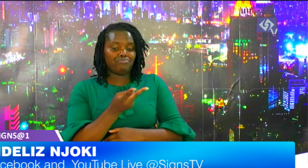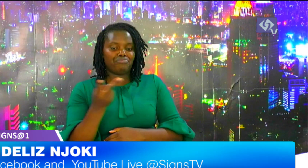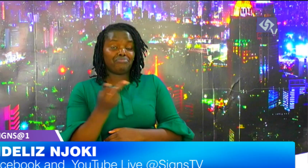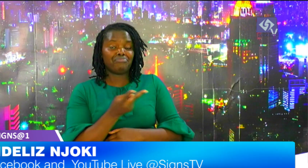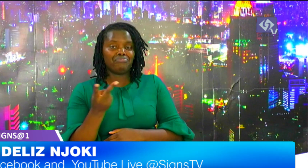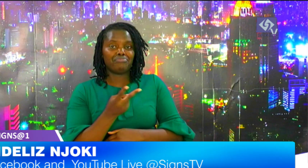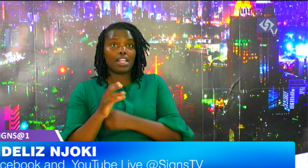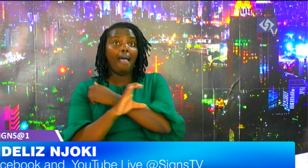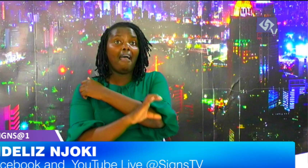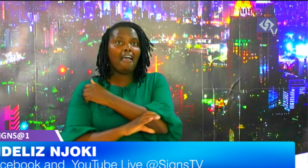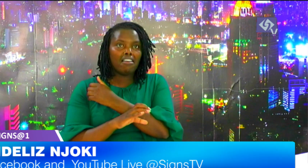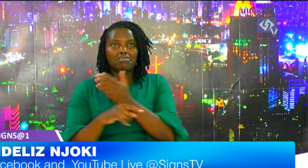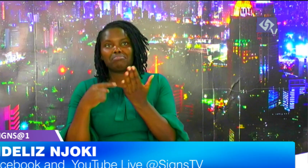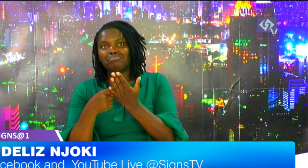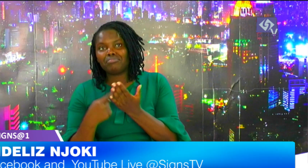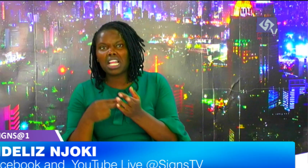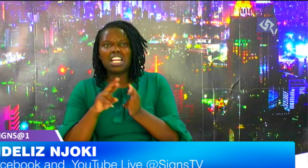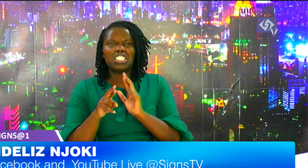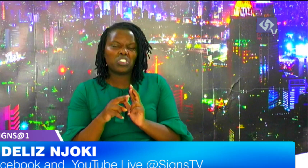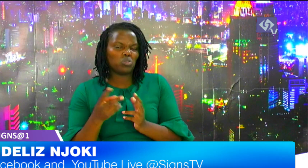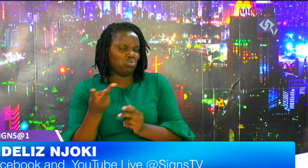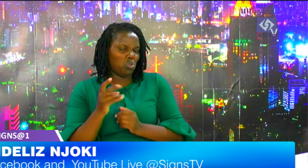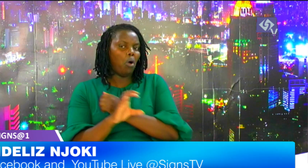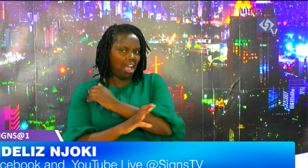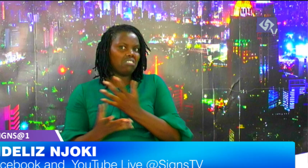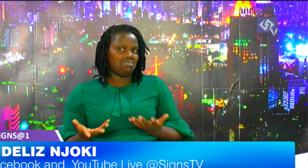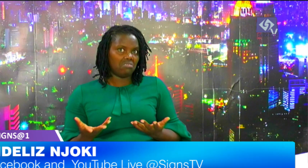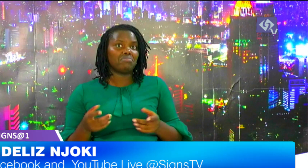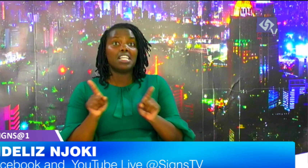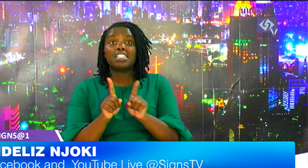strengthening bilateral relations between the two countries.